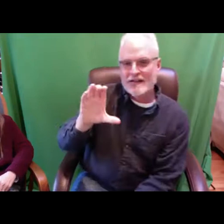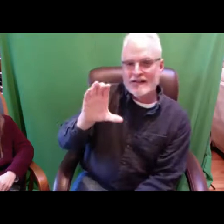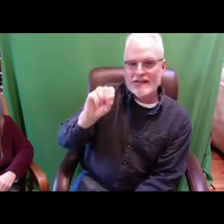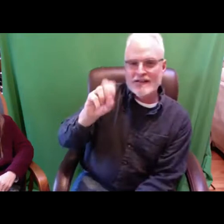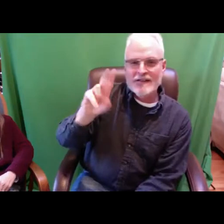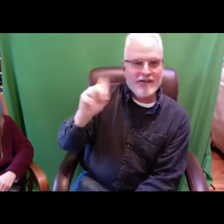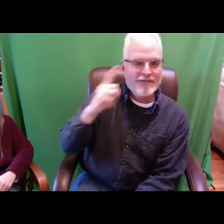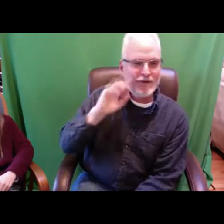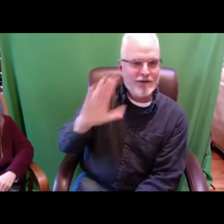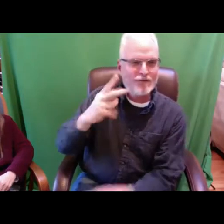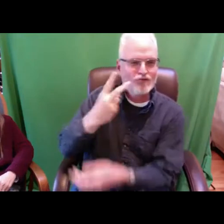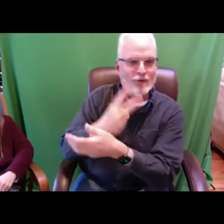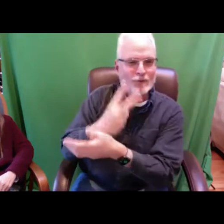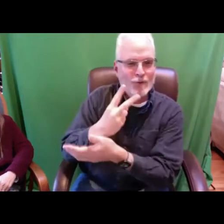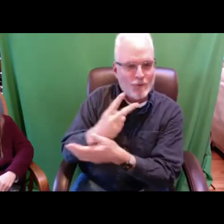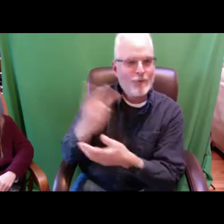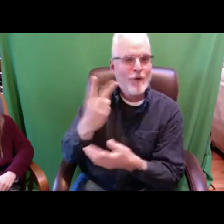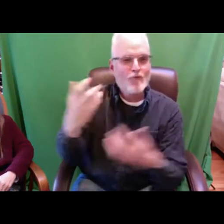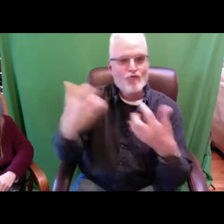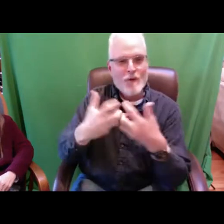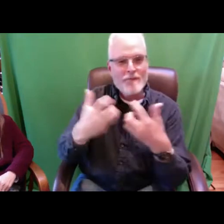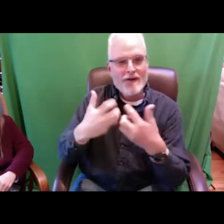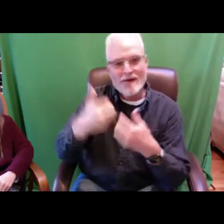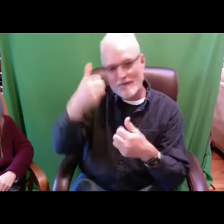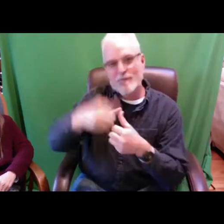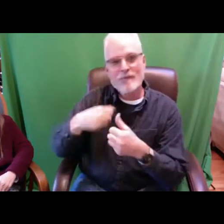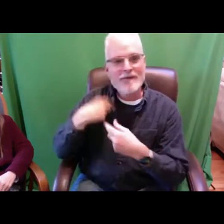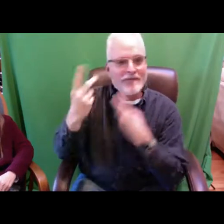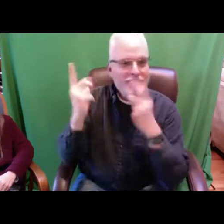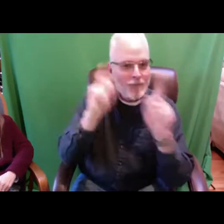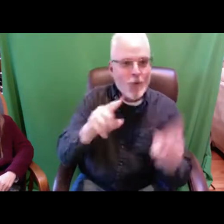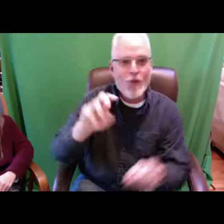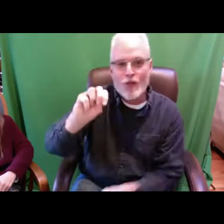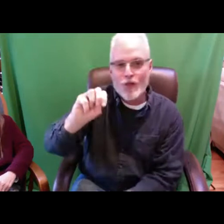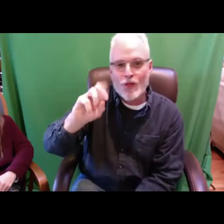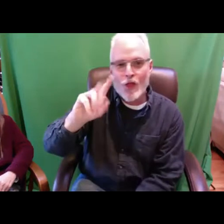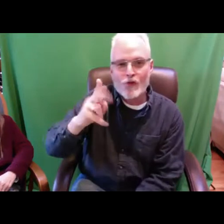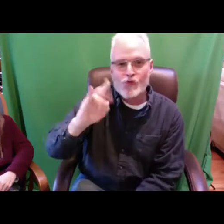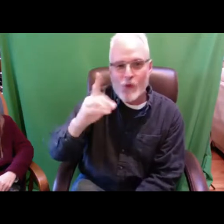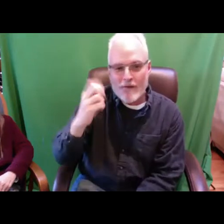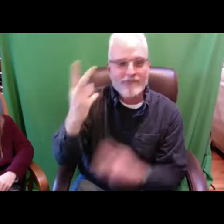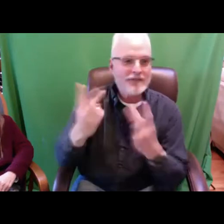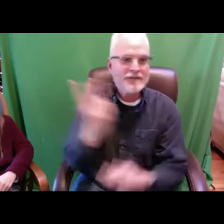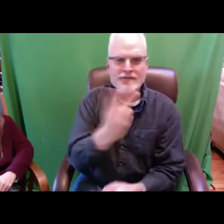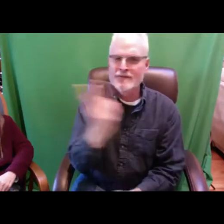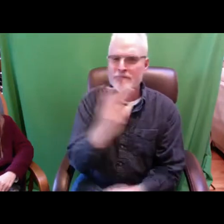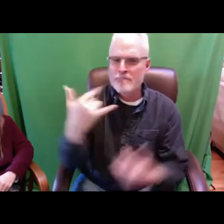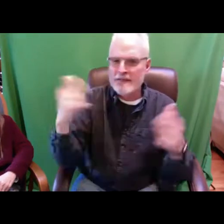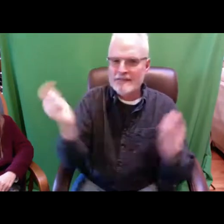Buddy and my dad went to Gallaudet. After Gallaudet, they went to see California State